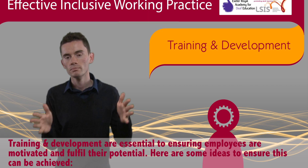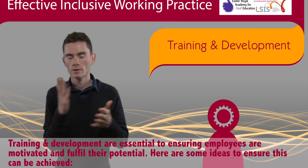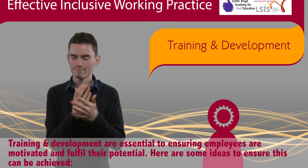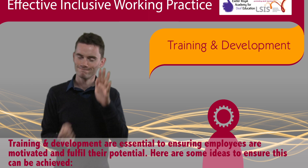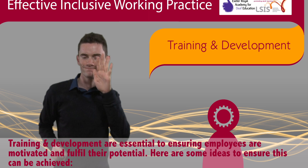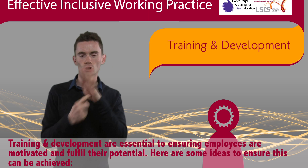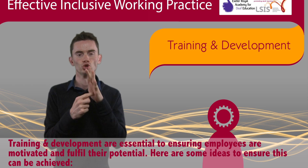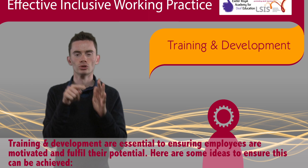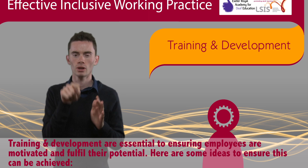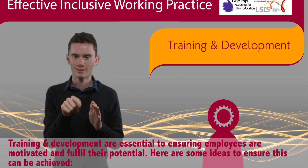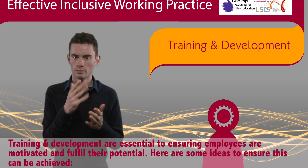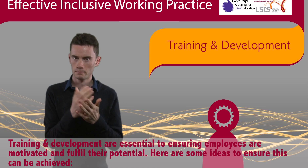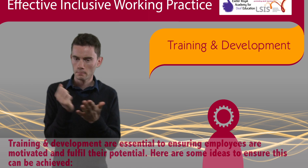to ensure this can be achieved.